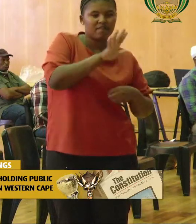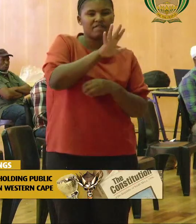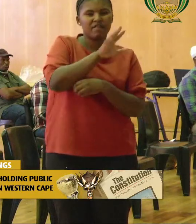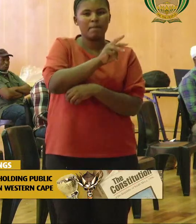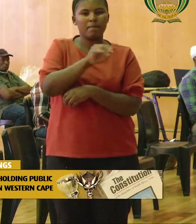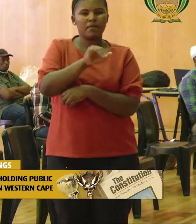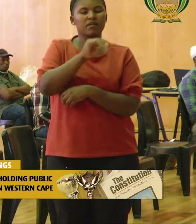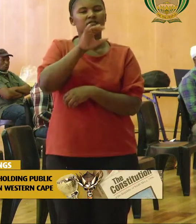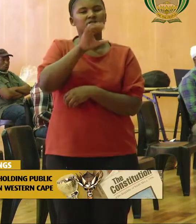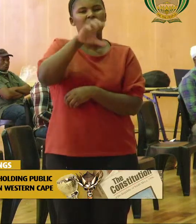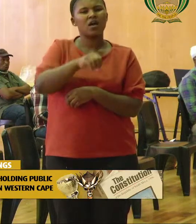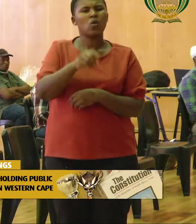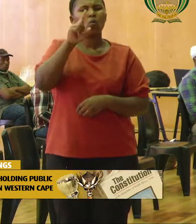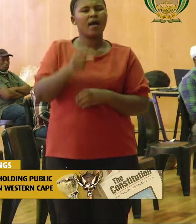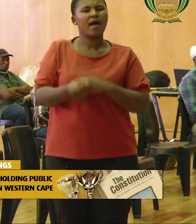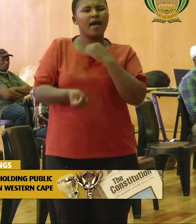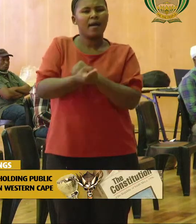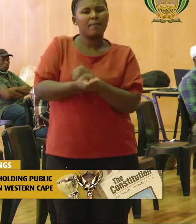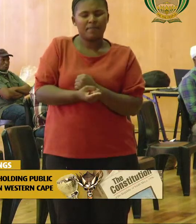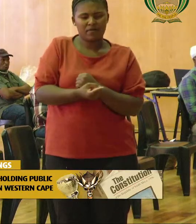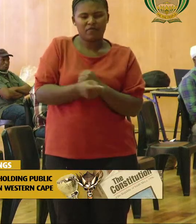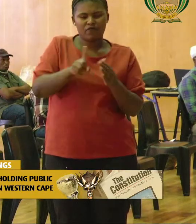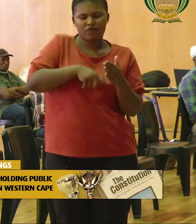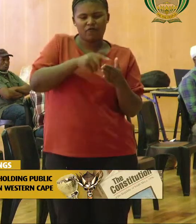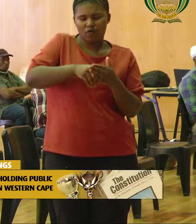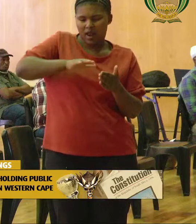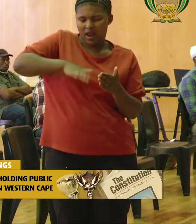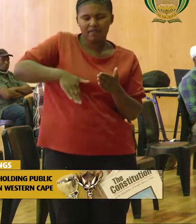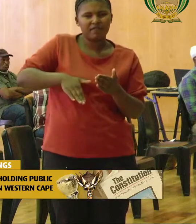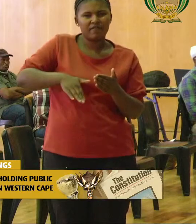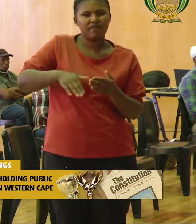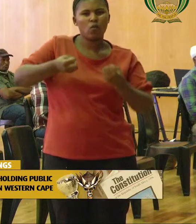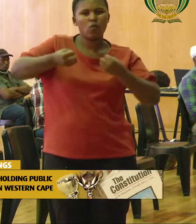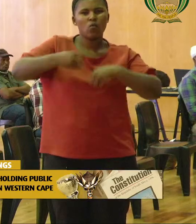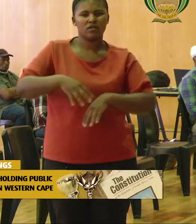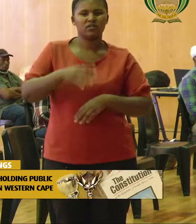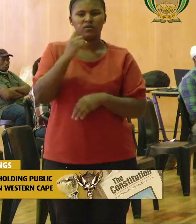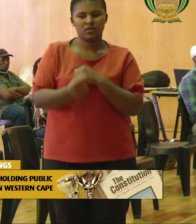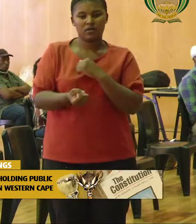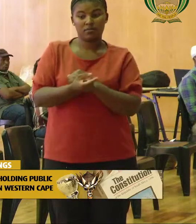what happens to the surplus votes that will be wasted.